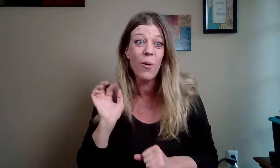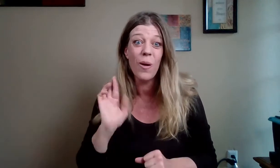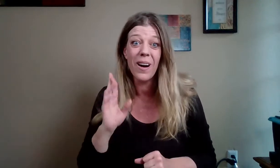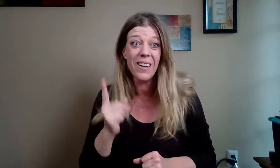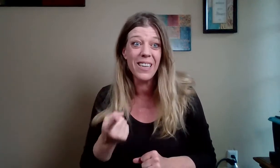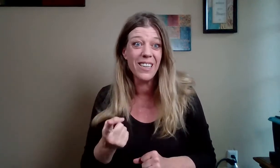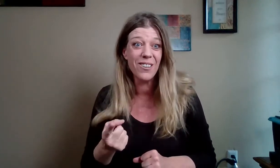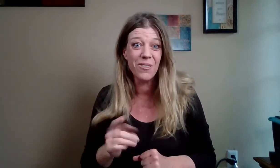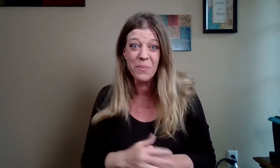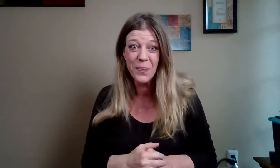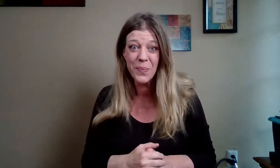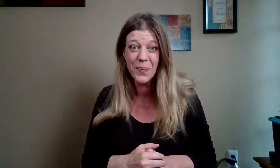How are you?